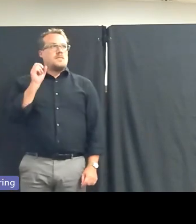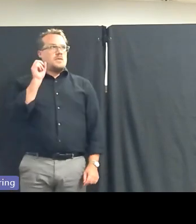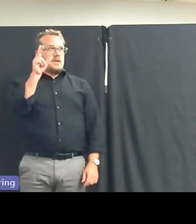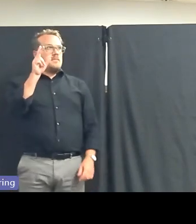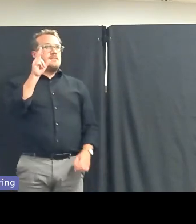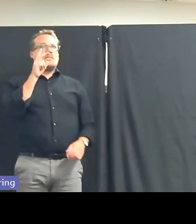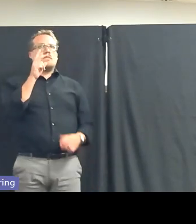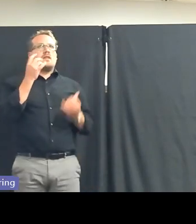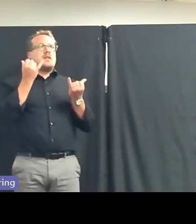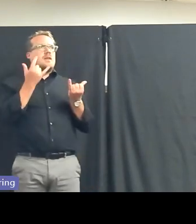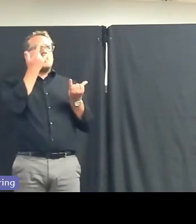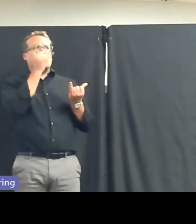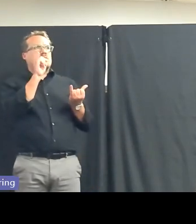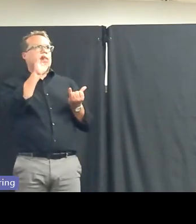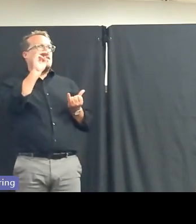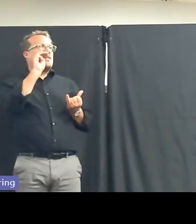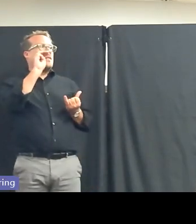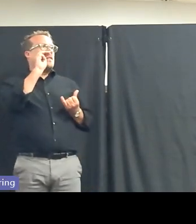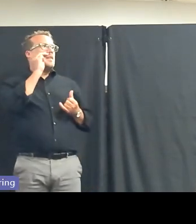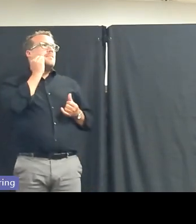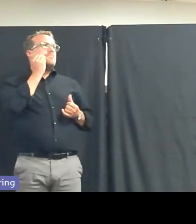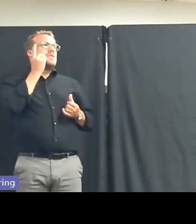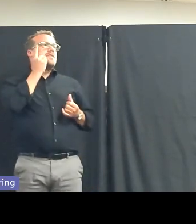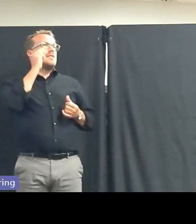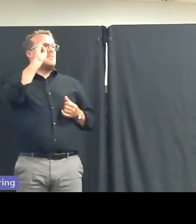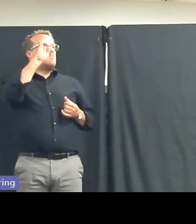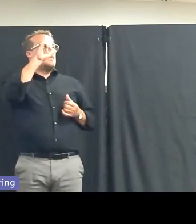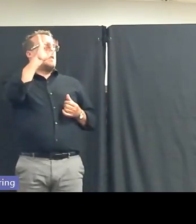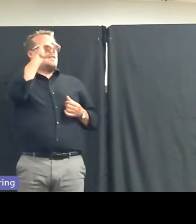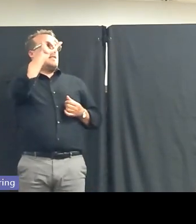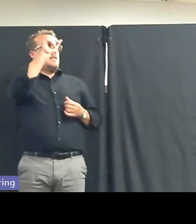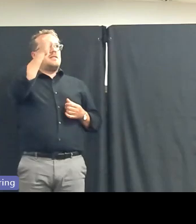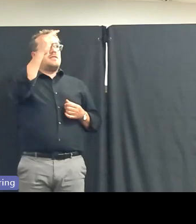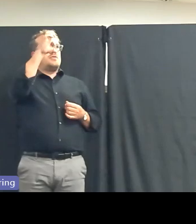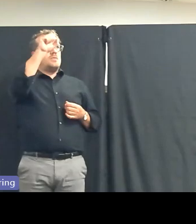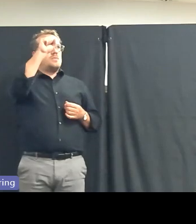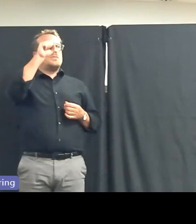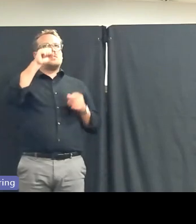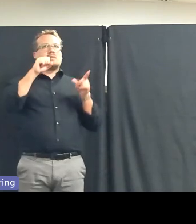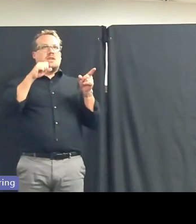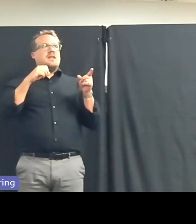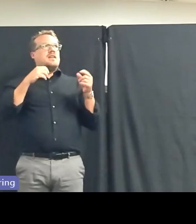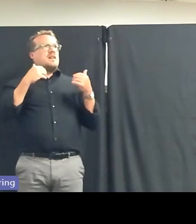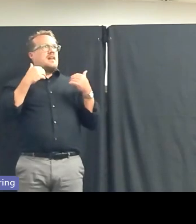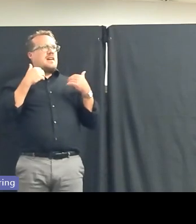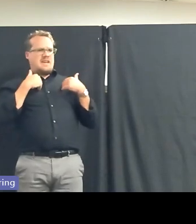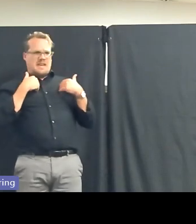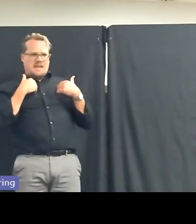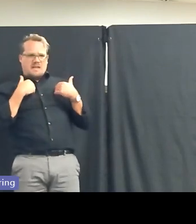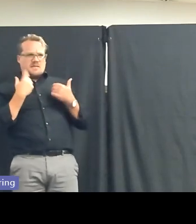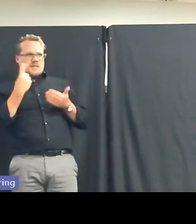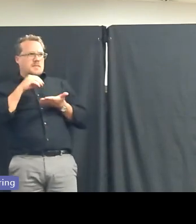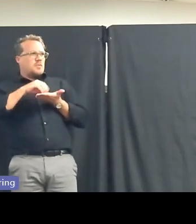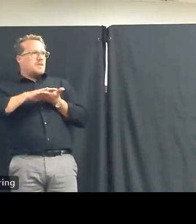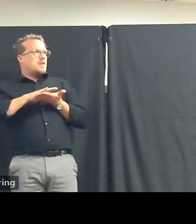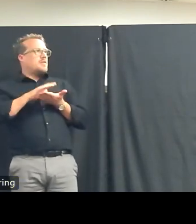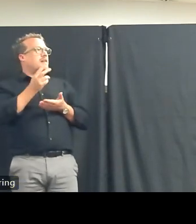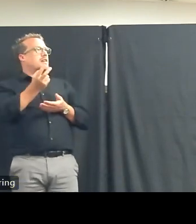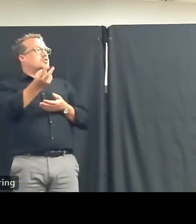Okay, it looks like Melinda Jones is next, and I have here noted it's 2 comments, separate topics.